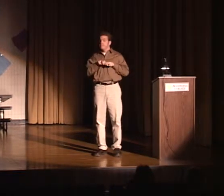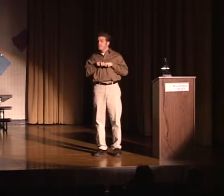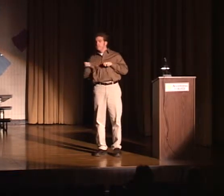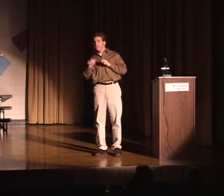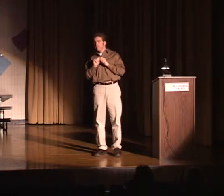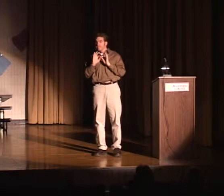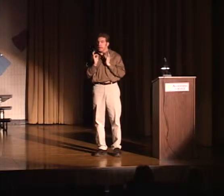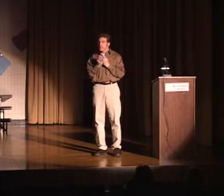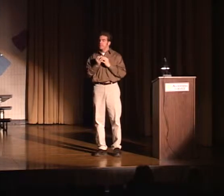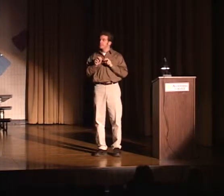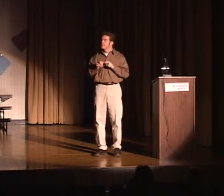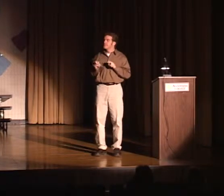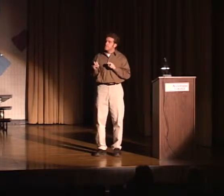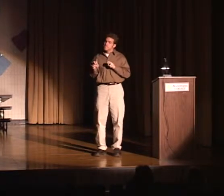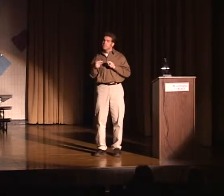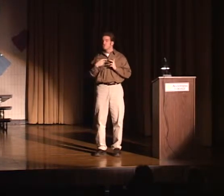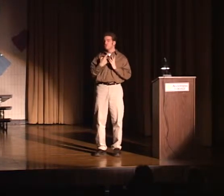I would sit in the pew with my family,